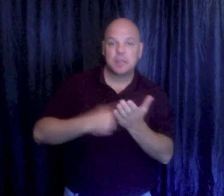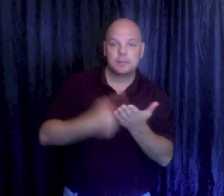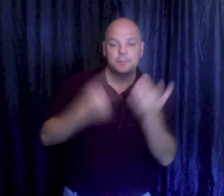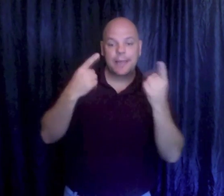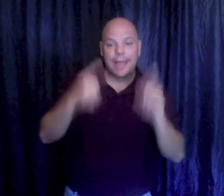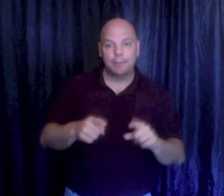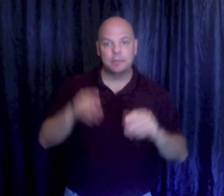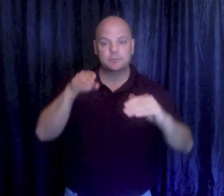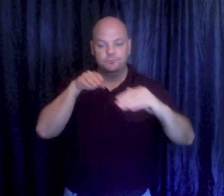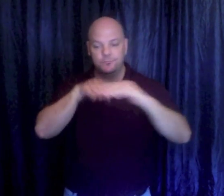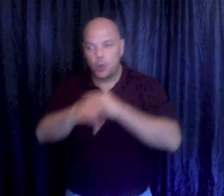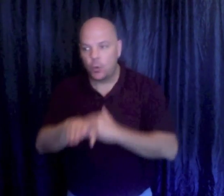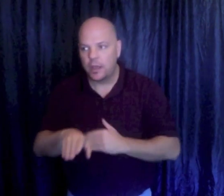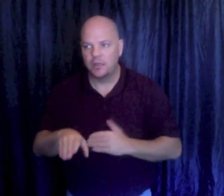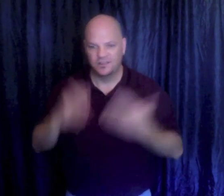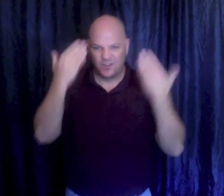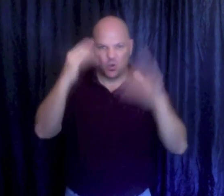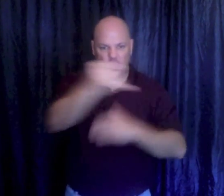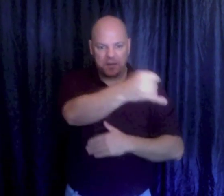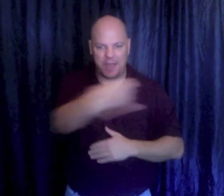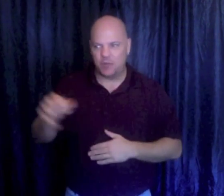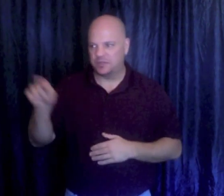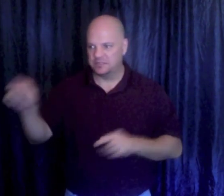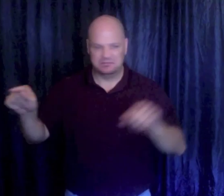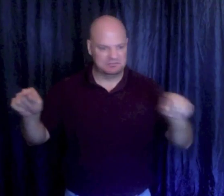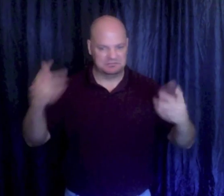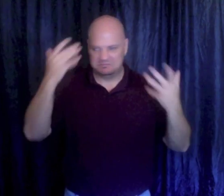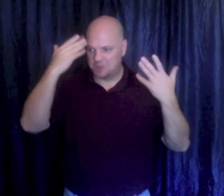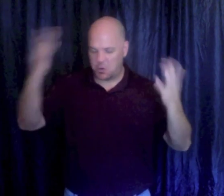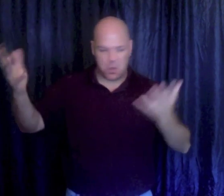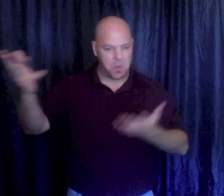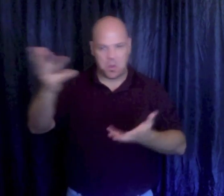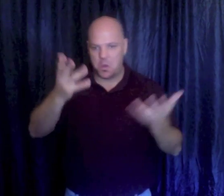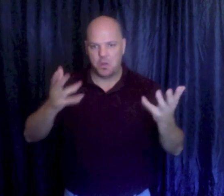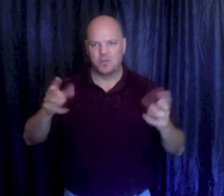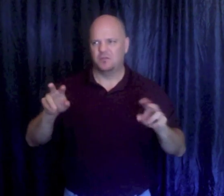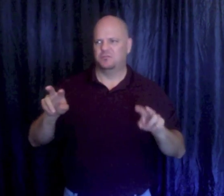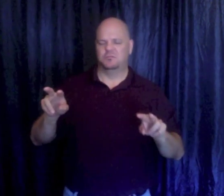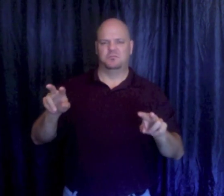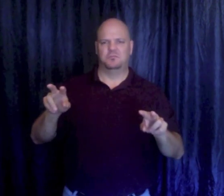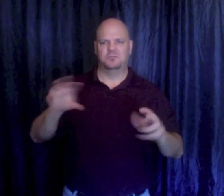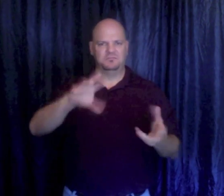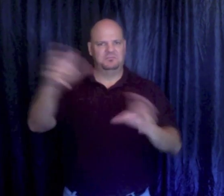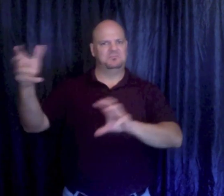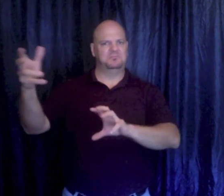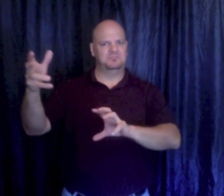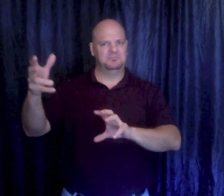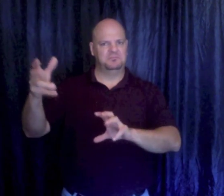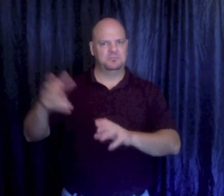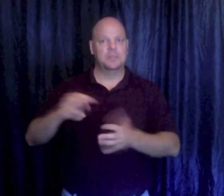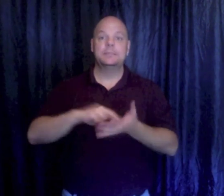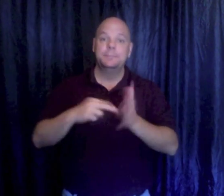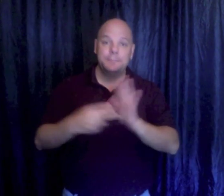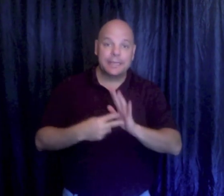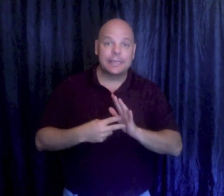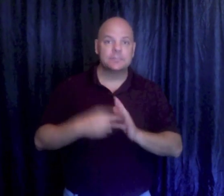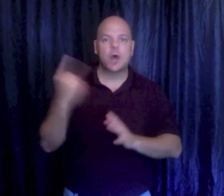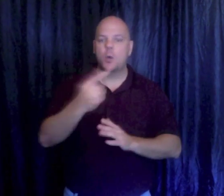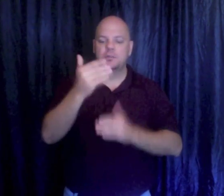and they're not going to know what the boundaries are, and they're going to flub. So that's why, like I said, it's always a process, and